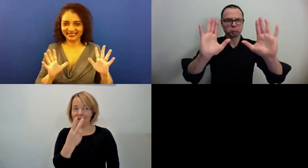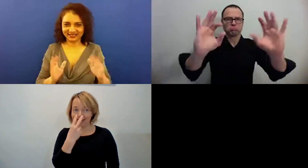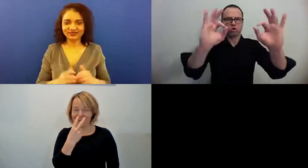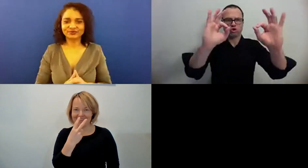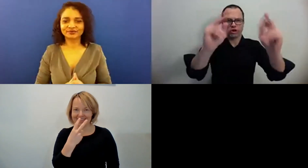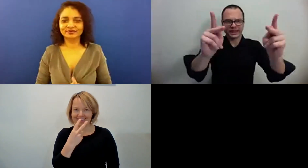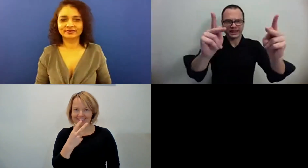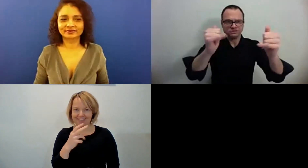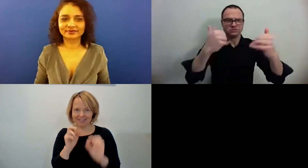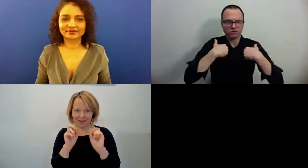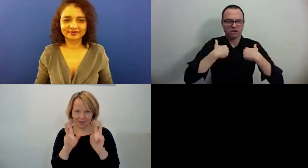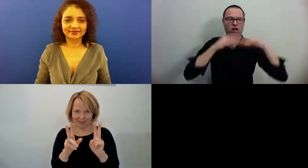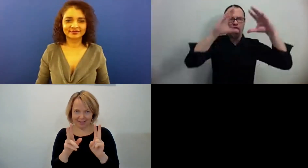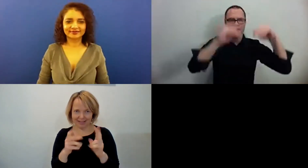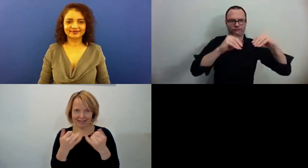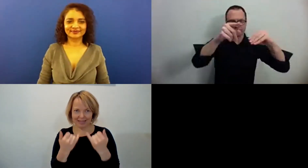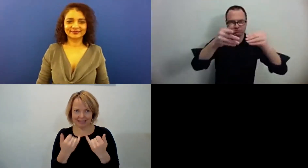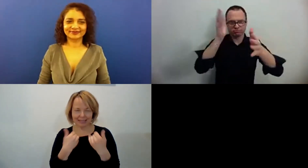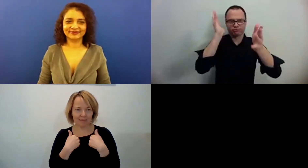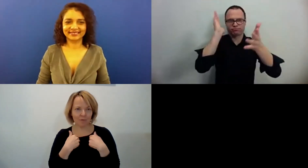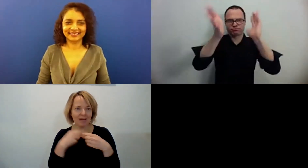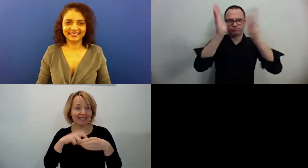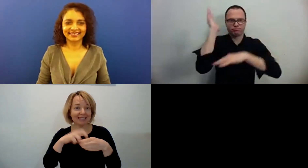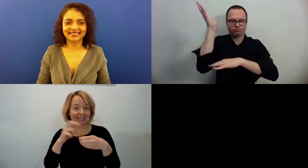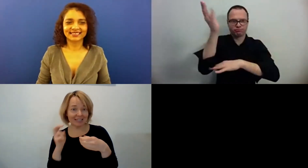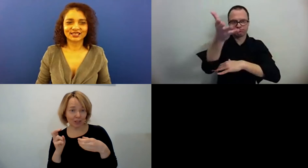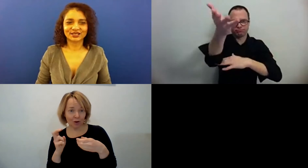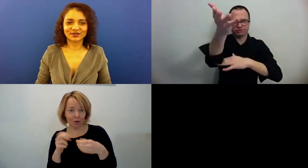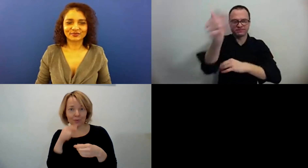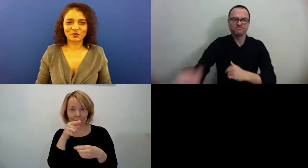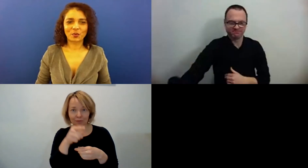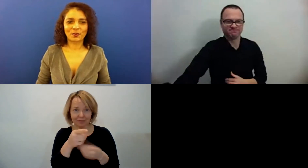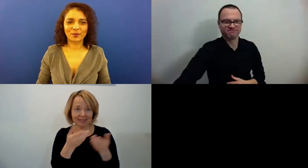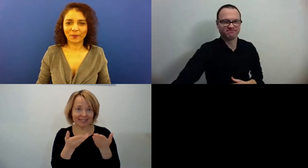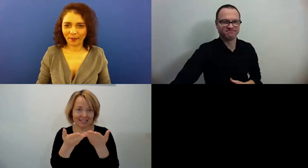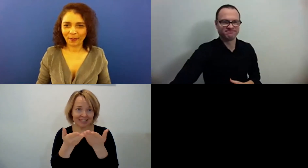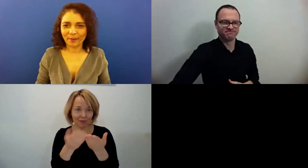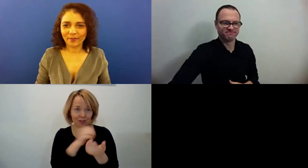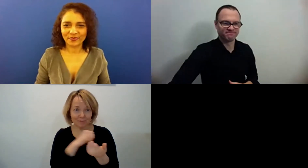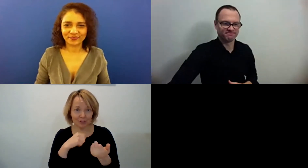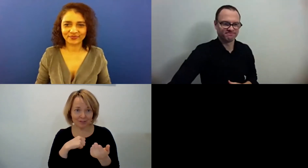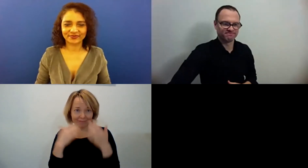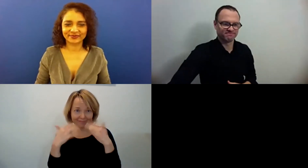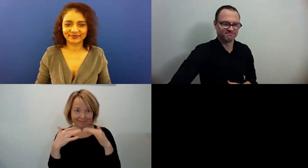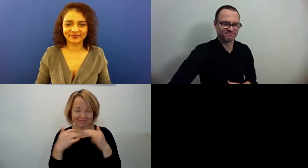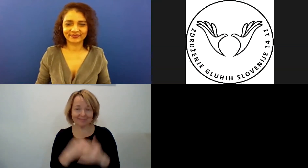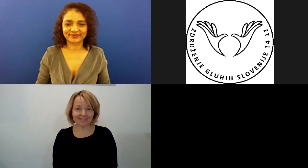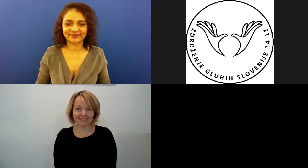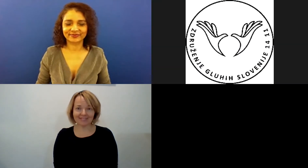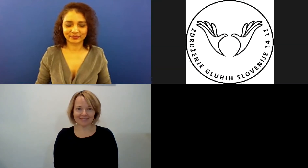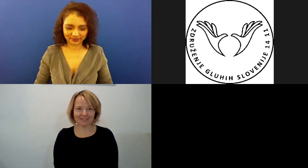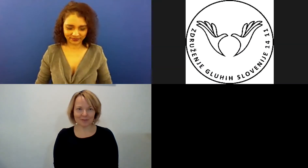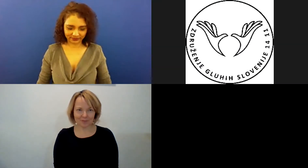Ruva, just watch me, Dami is saying, you're okay. I'll take myself off screen and then the floor is totally